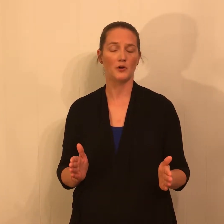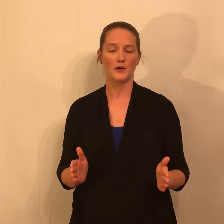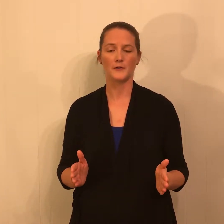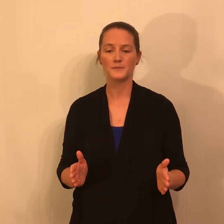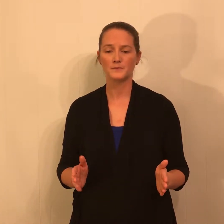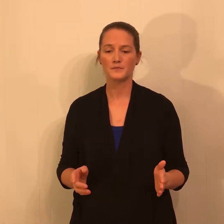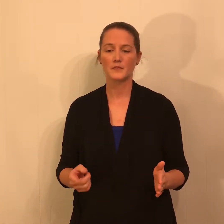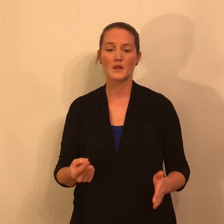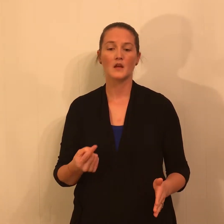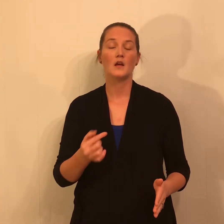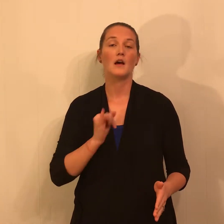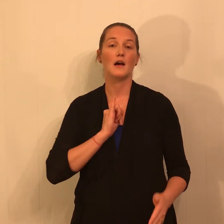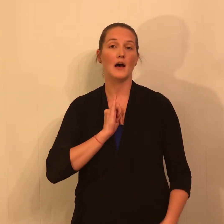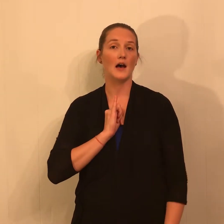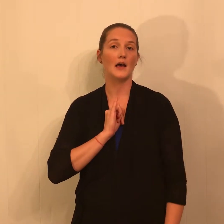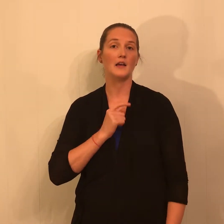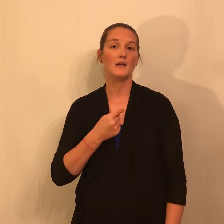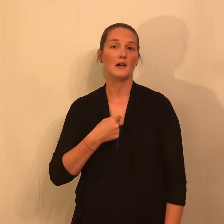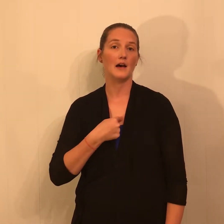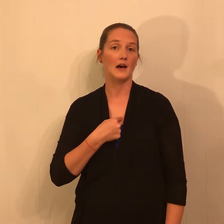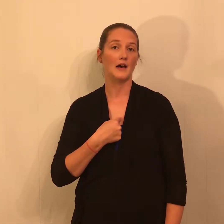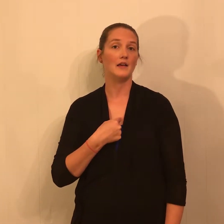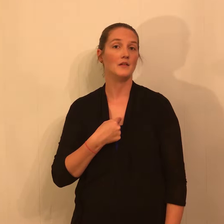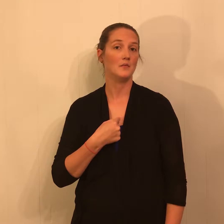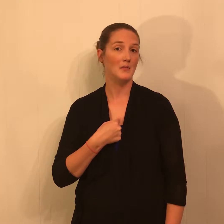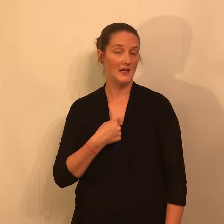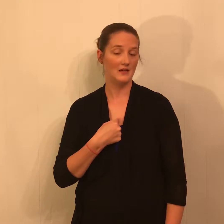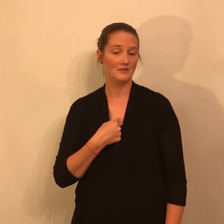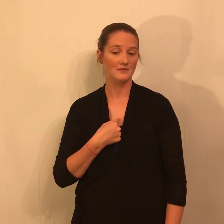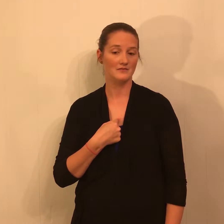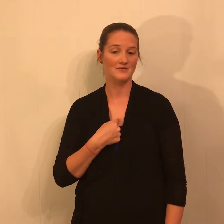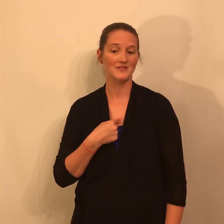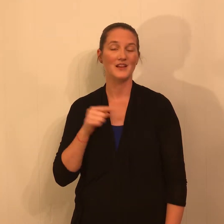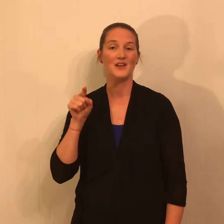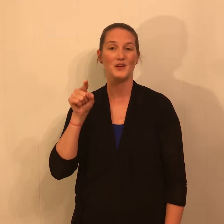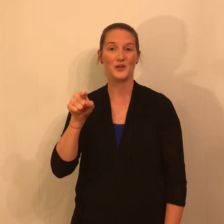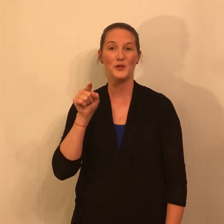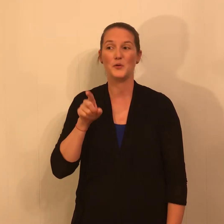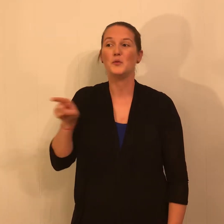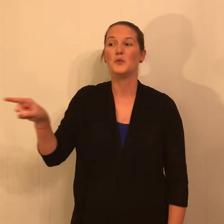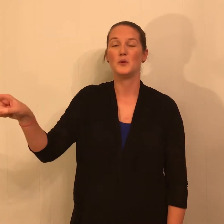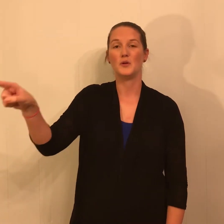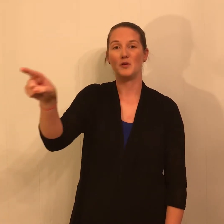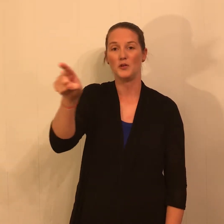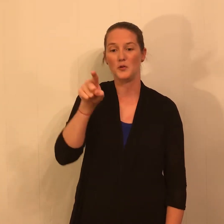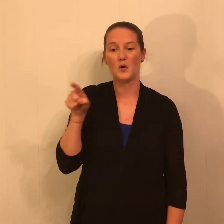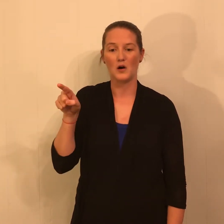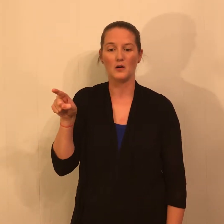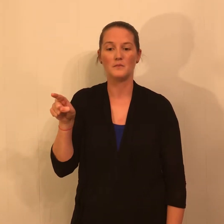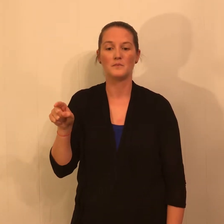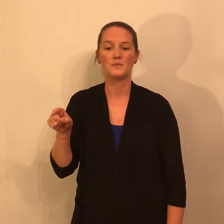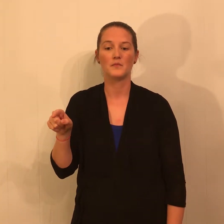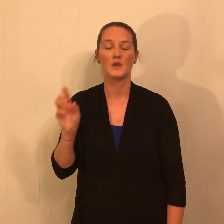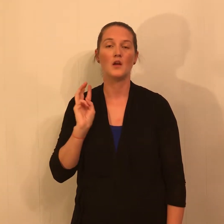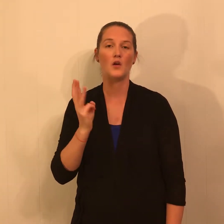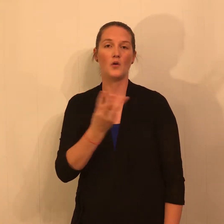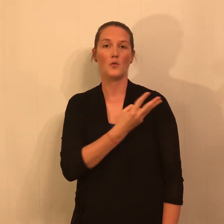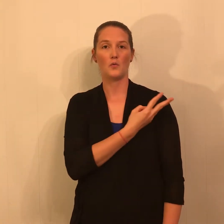career. I, me. You all.